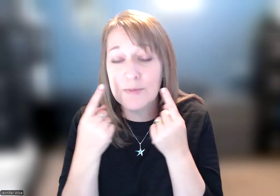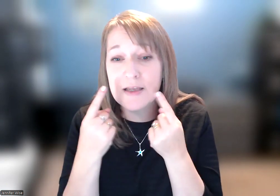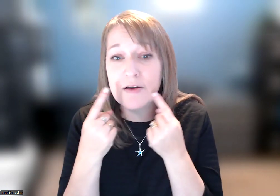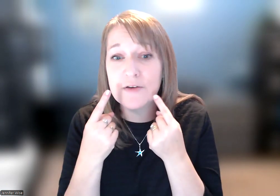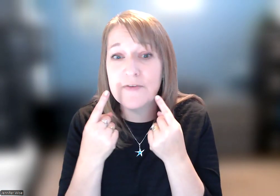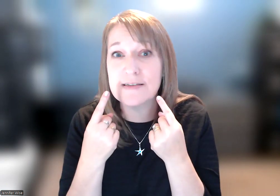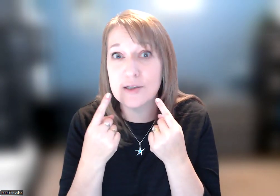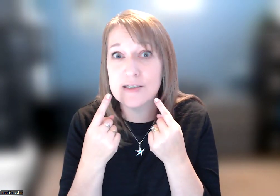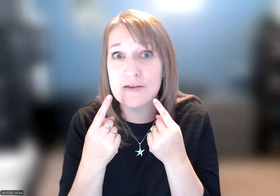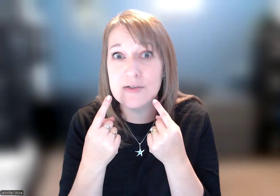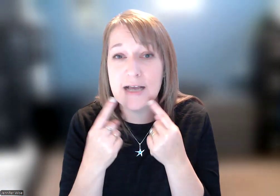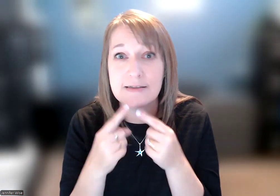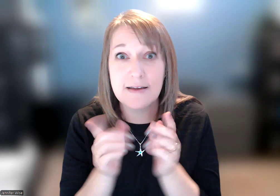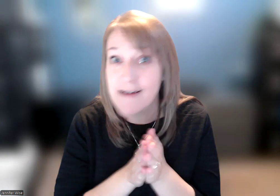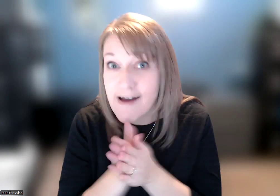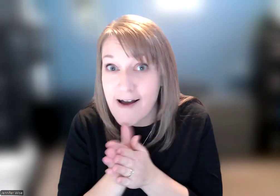Something on your face that looks enthusiastic.